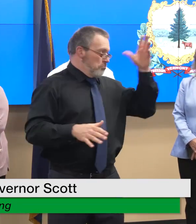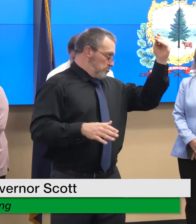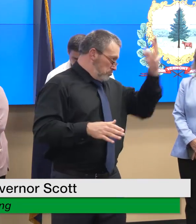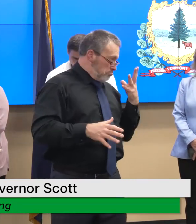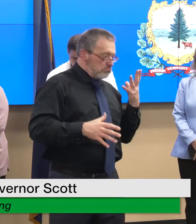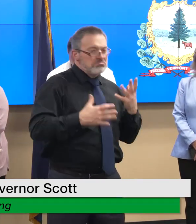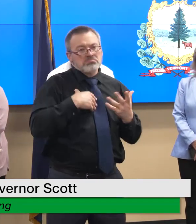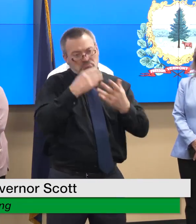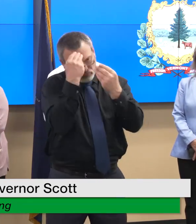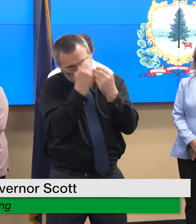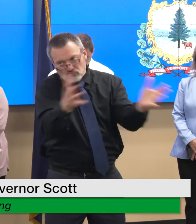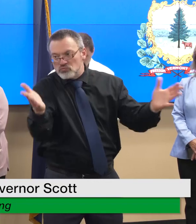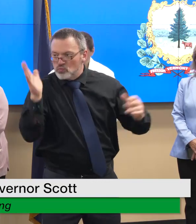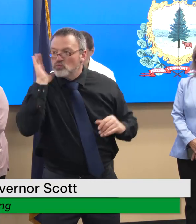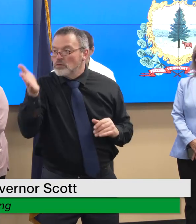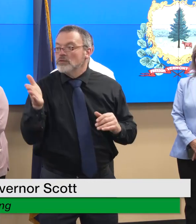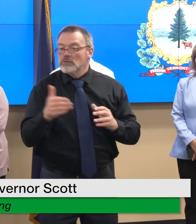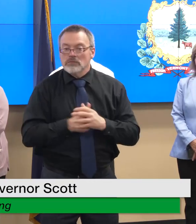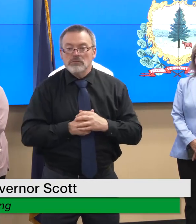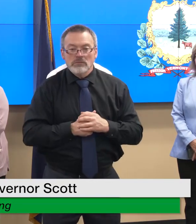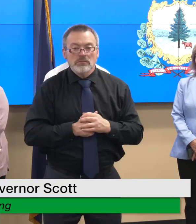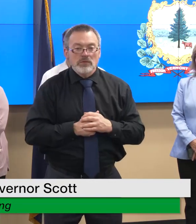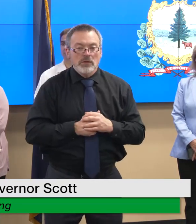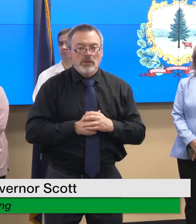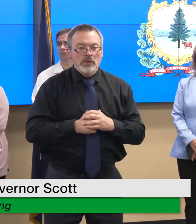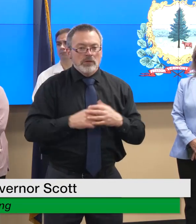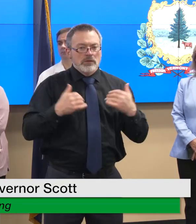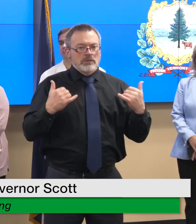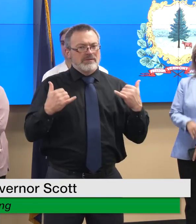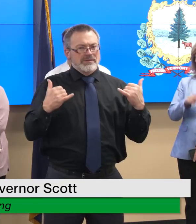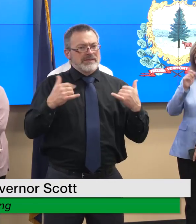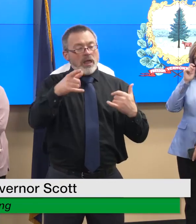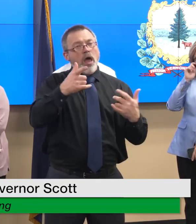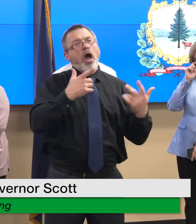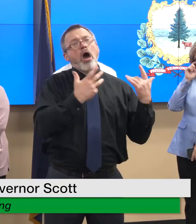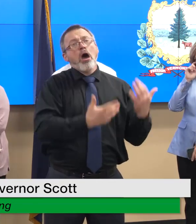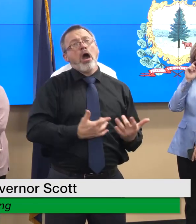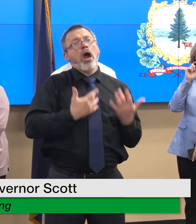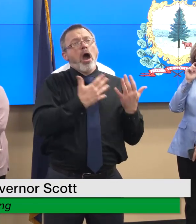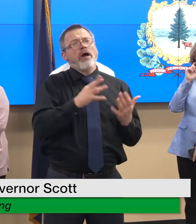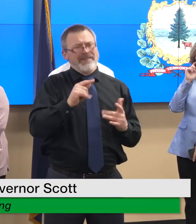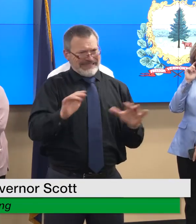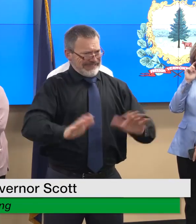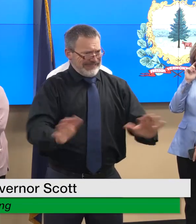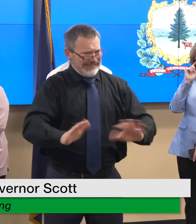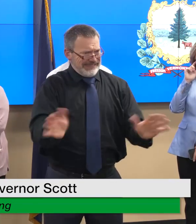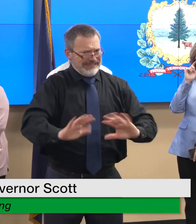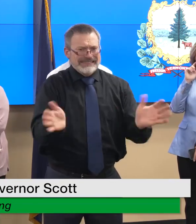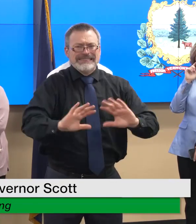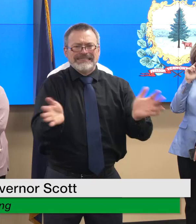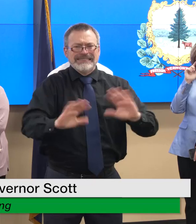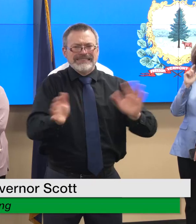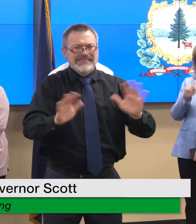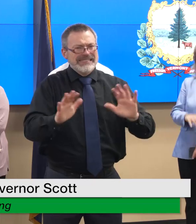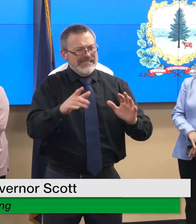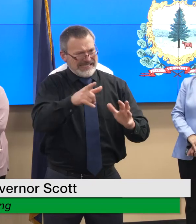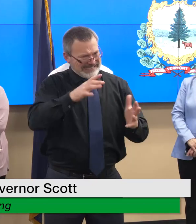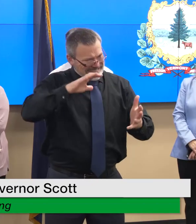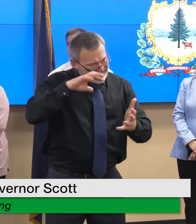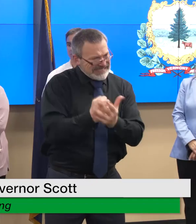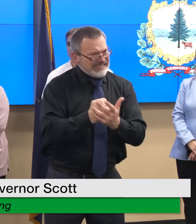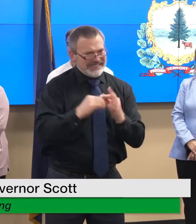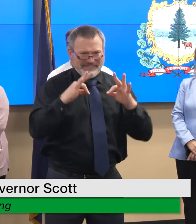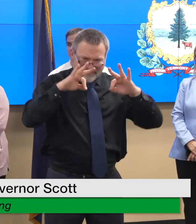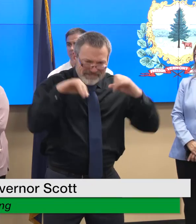the meantime, don't wait for FEMA to make repairs or to clean up. Just be sure to save receipts